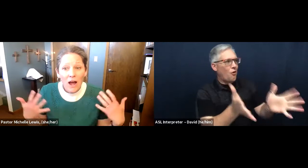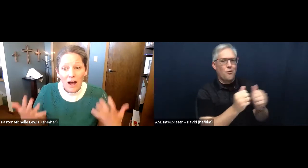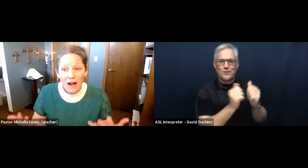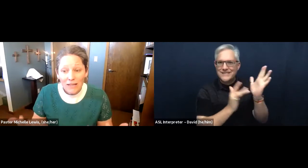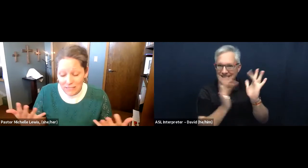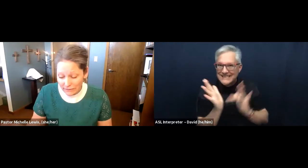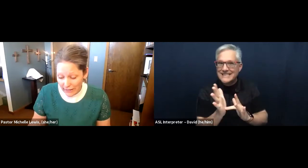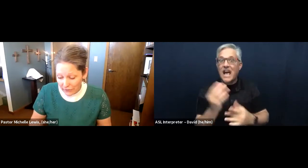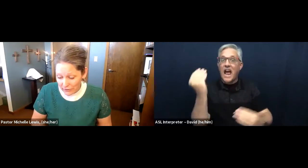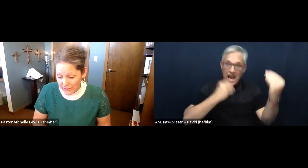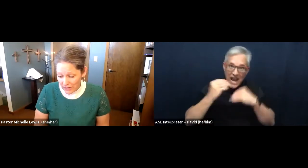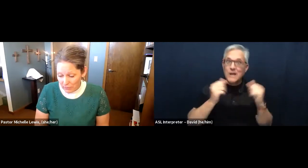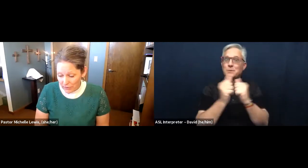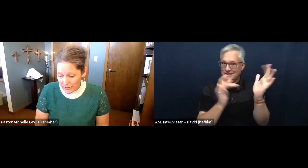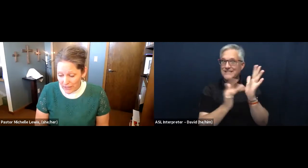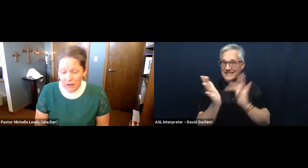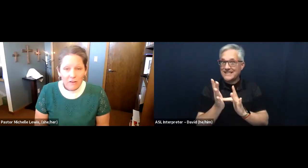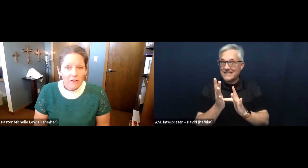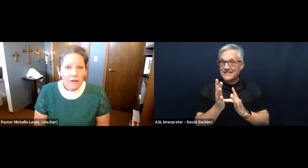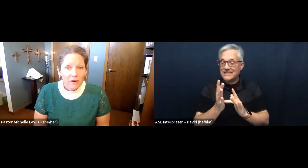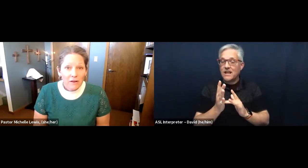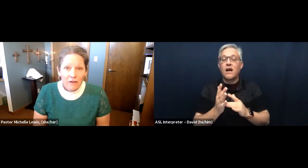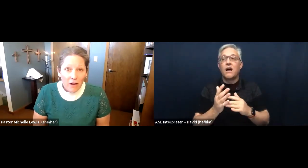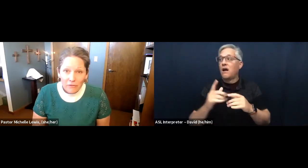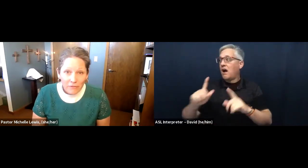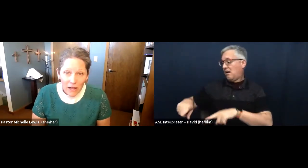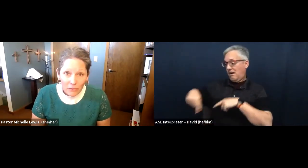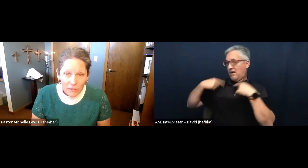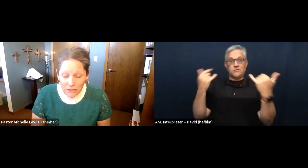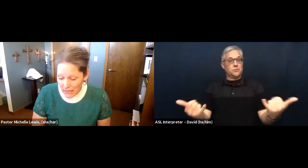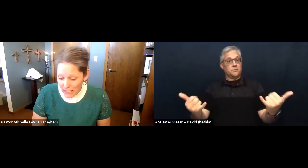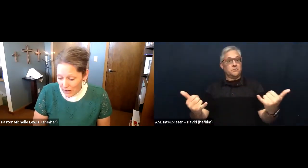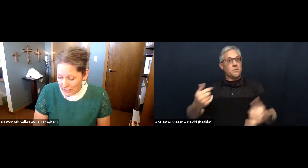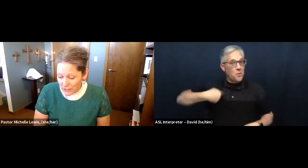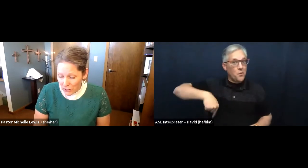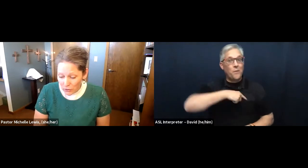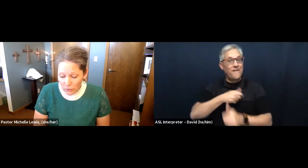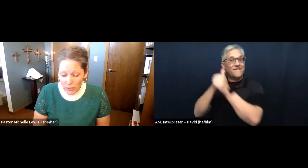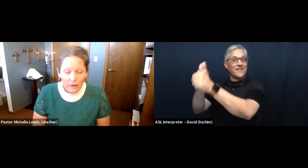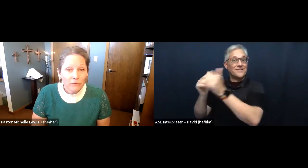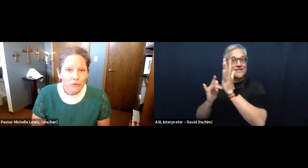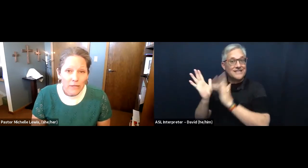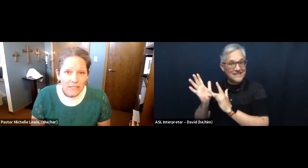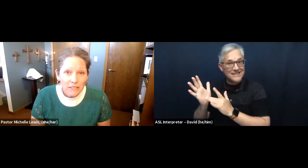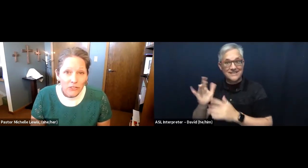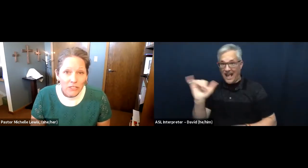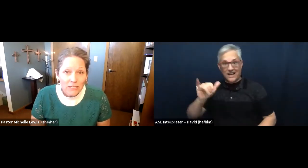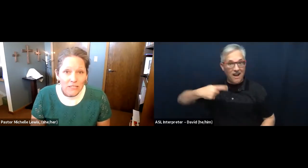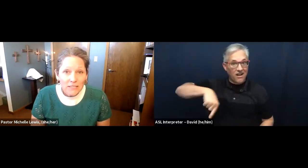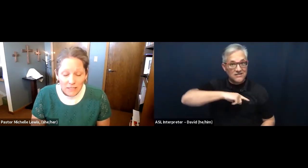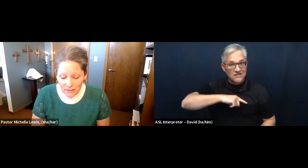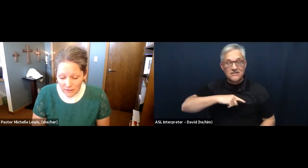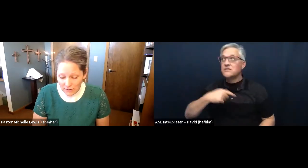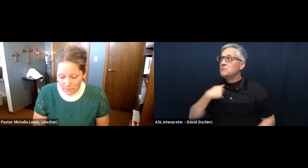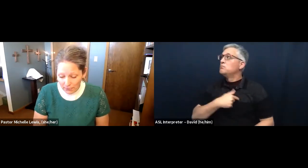now us later disciples, other followers like us, who have trusted